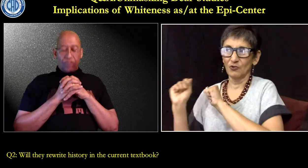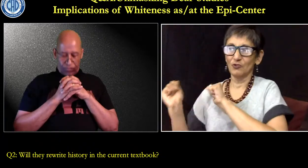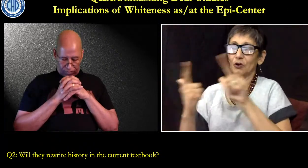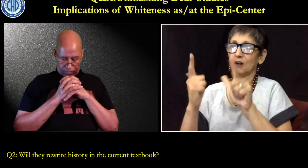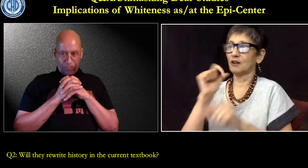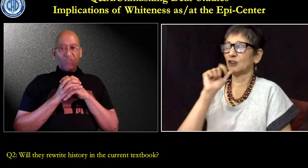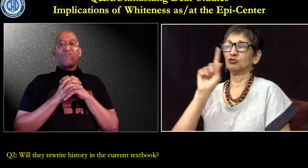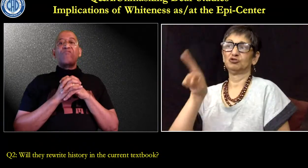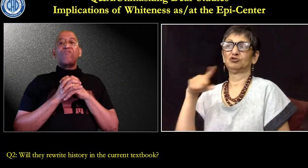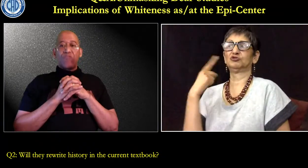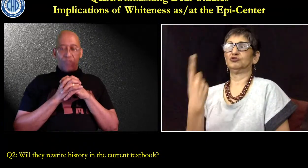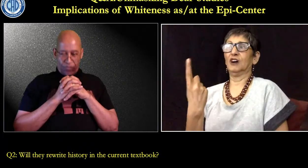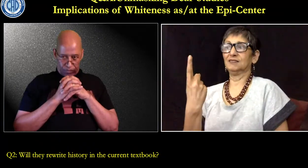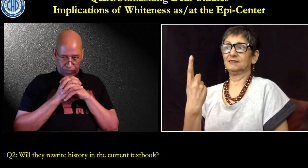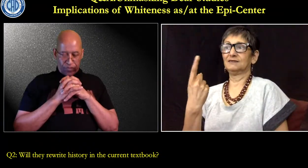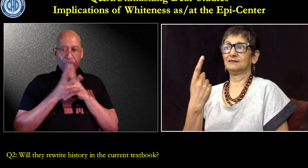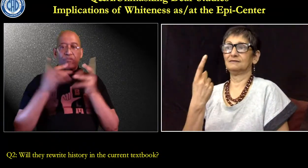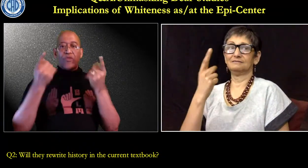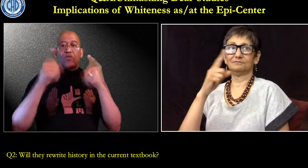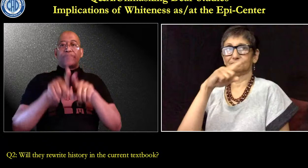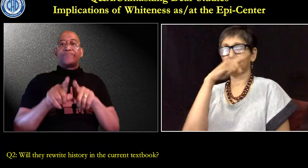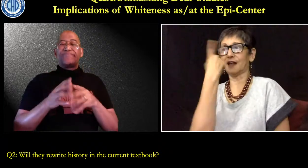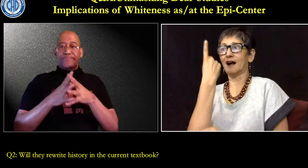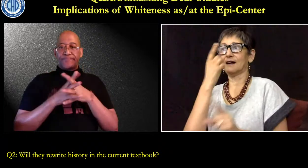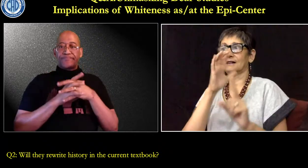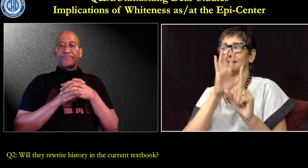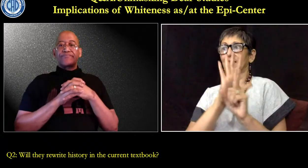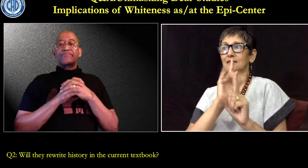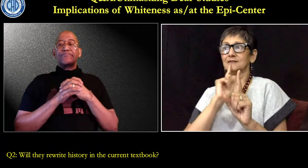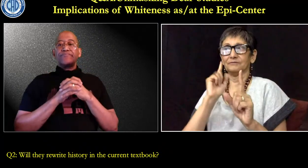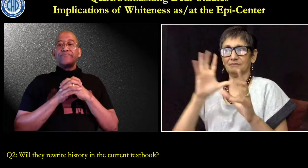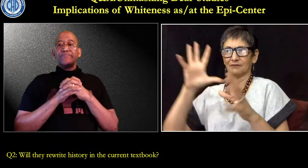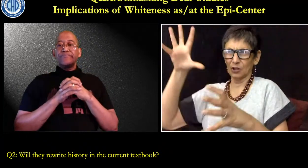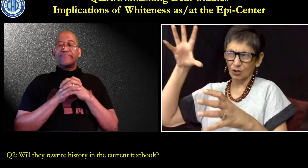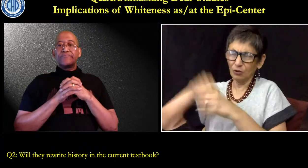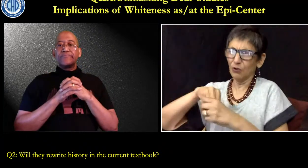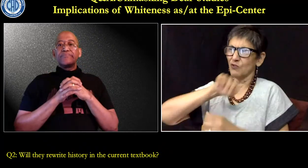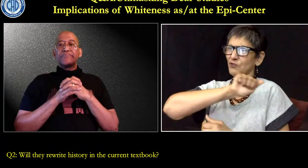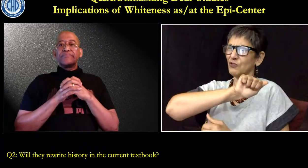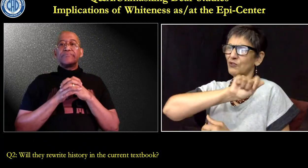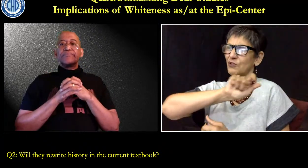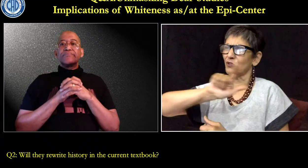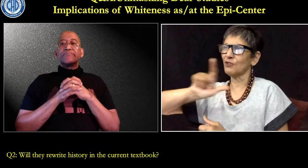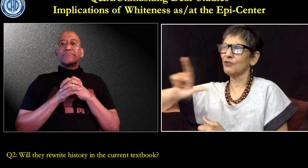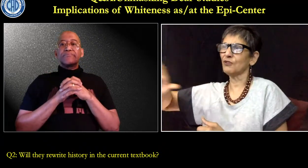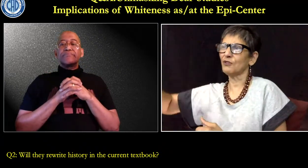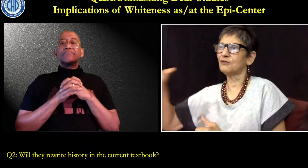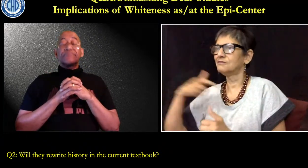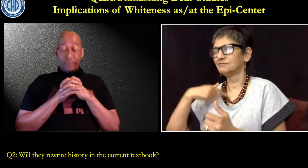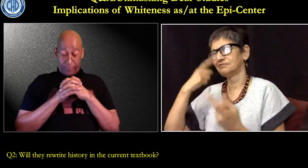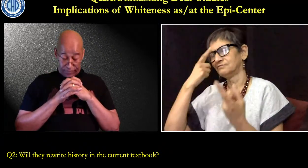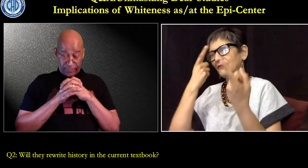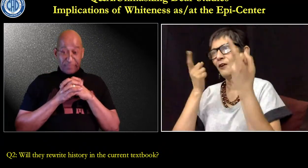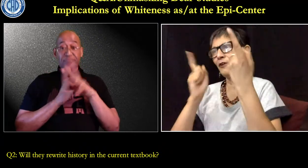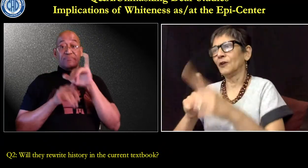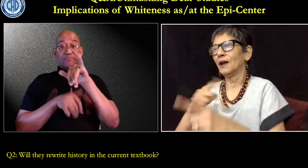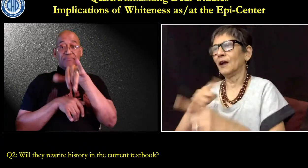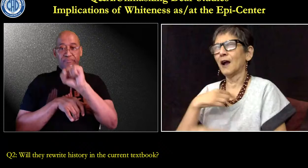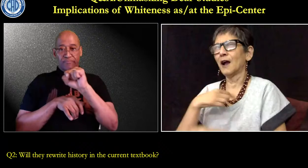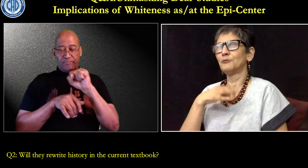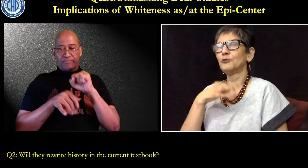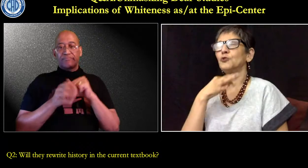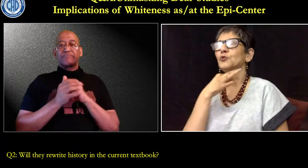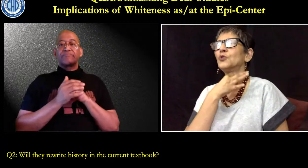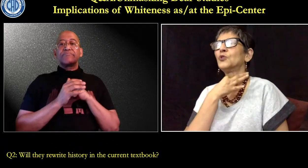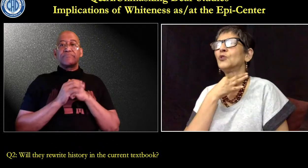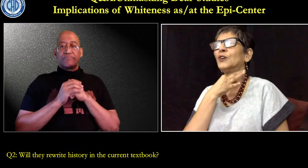Ed to take on that responsibility, not just— I agree. Deaf, but all